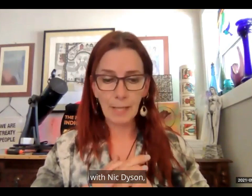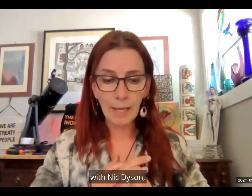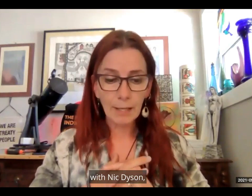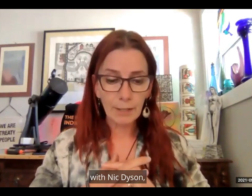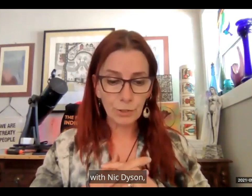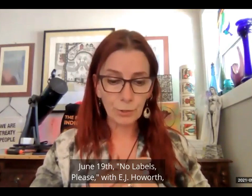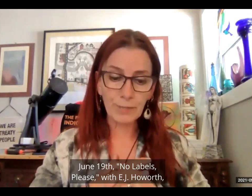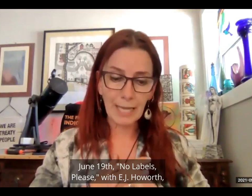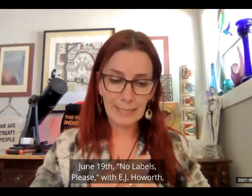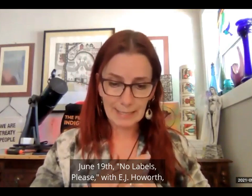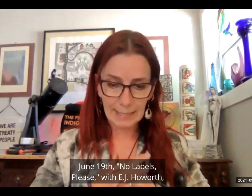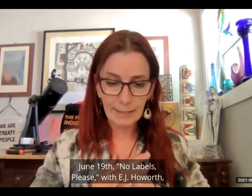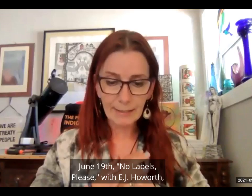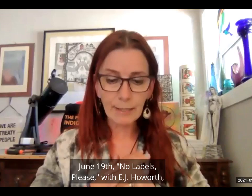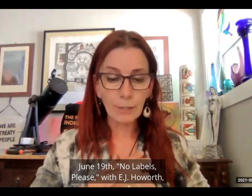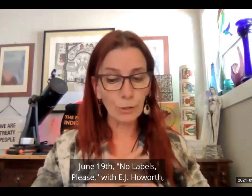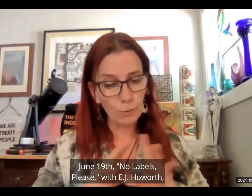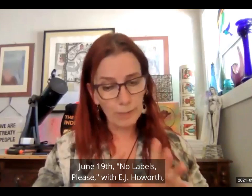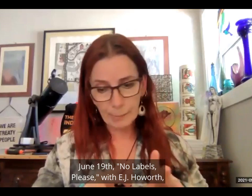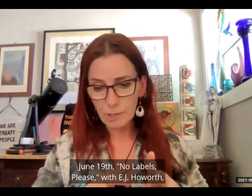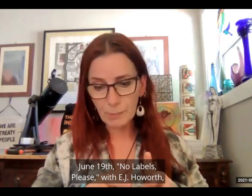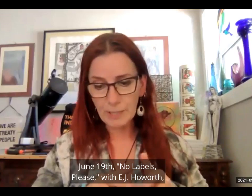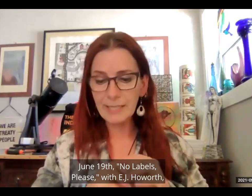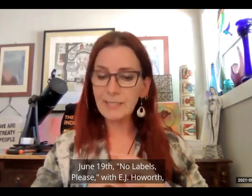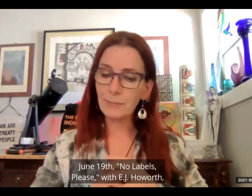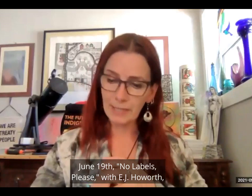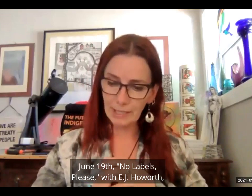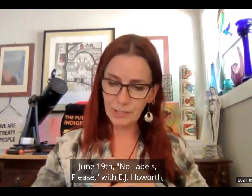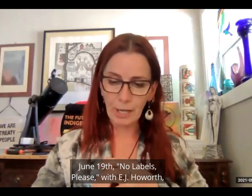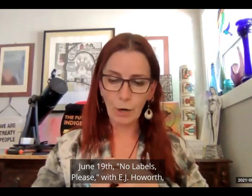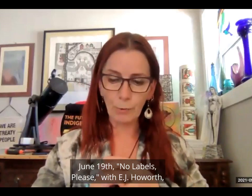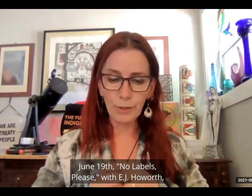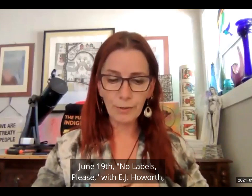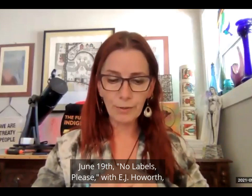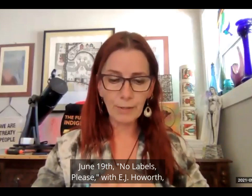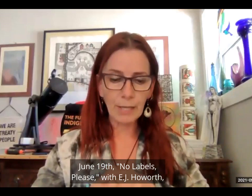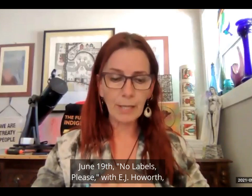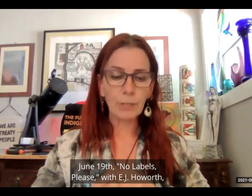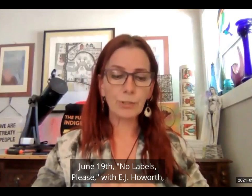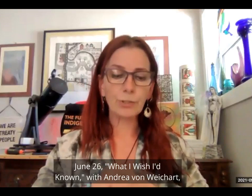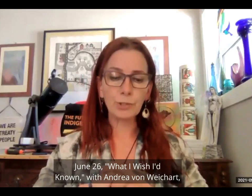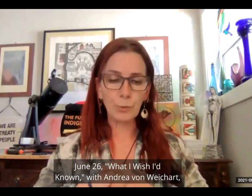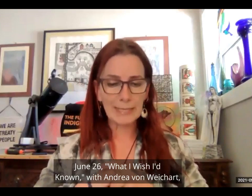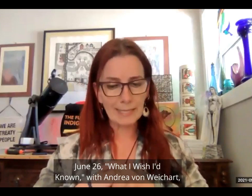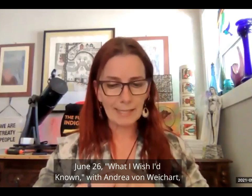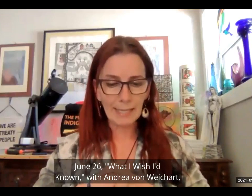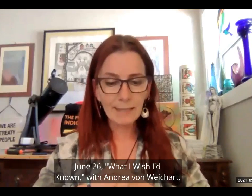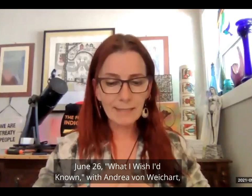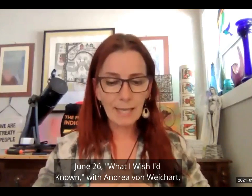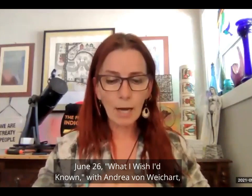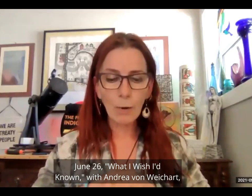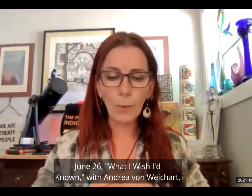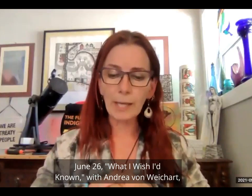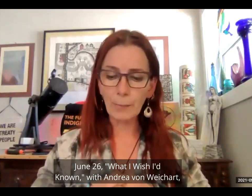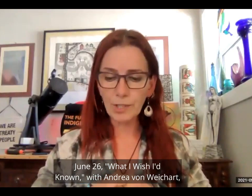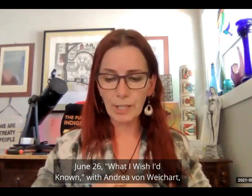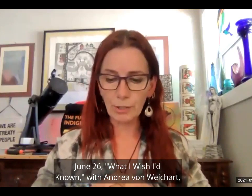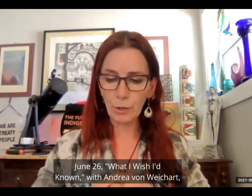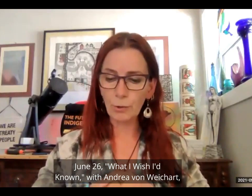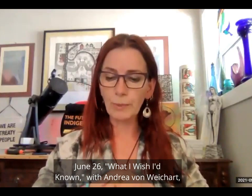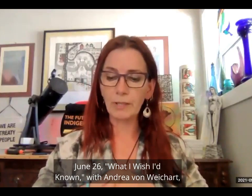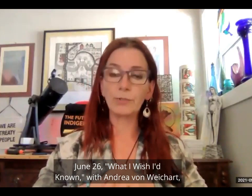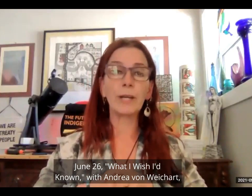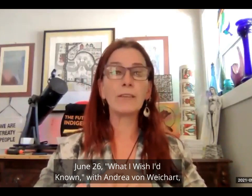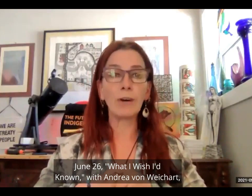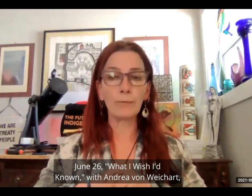Dyson. June 19th, No Labels Please with EJ Howarth. June 26th, What I Wish